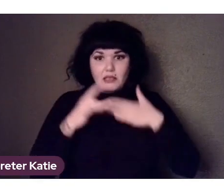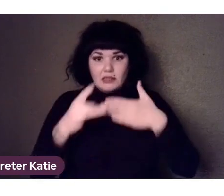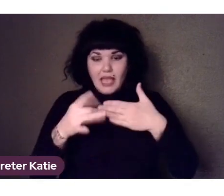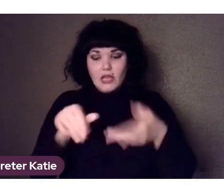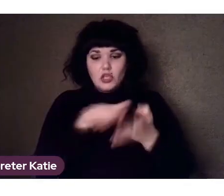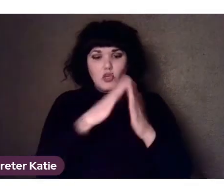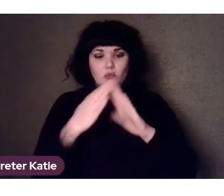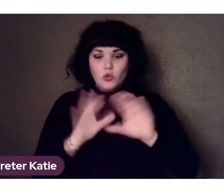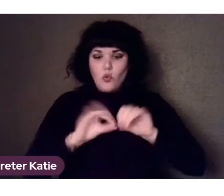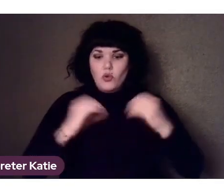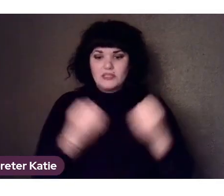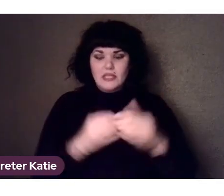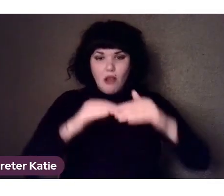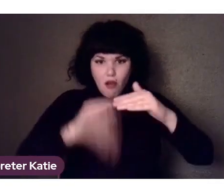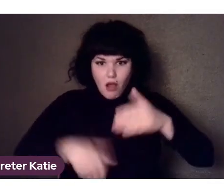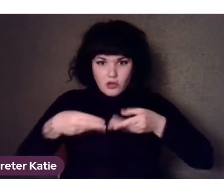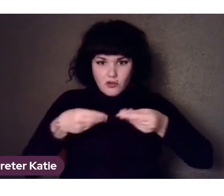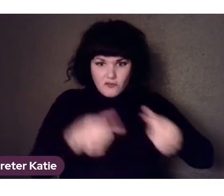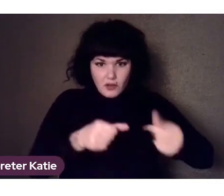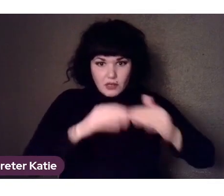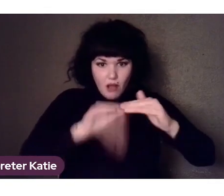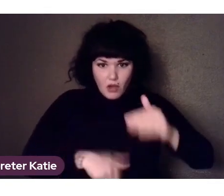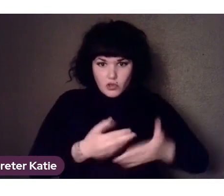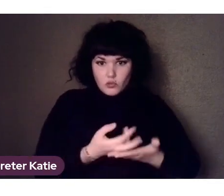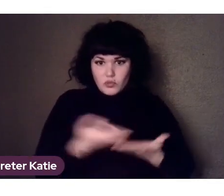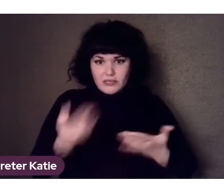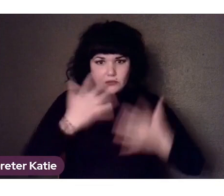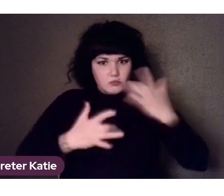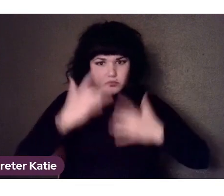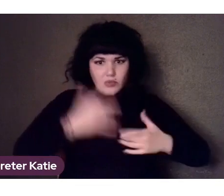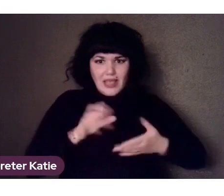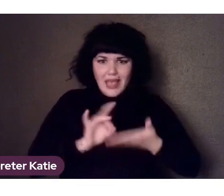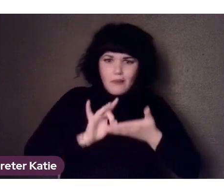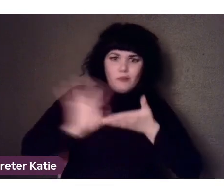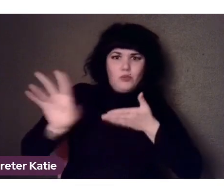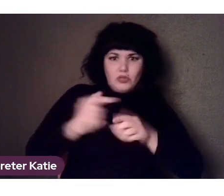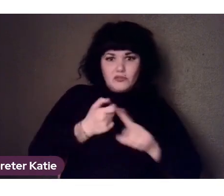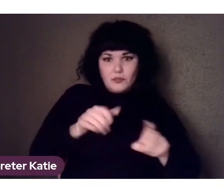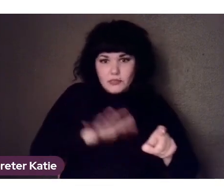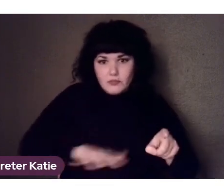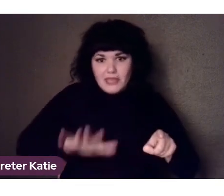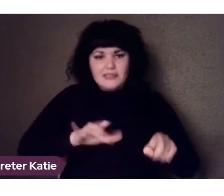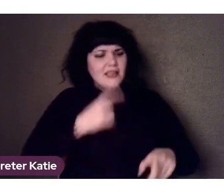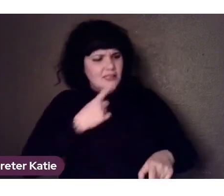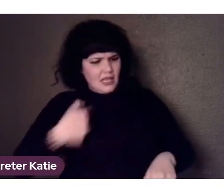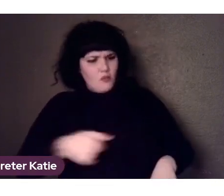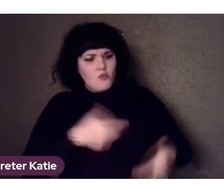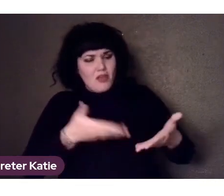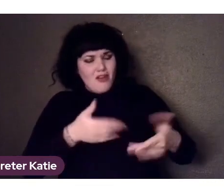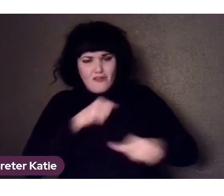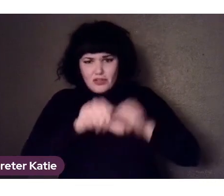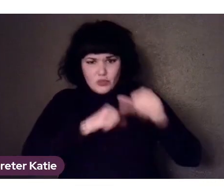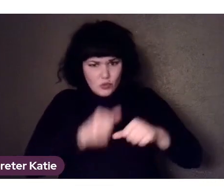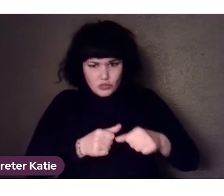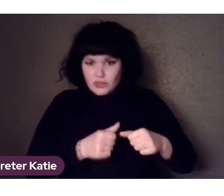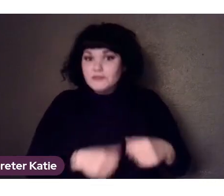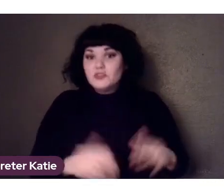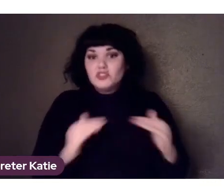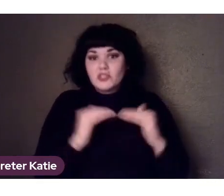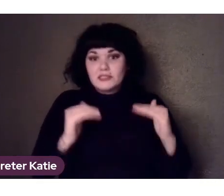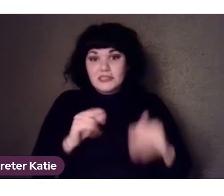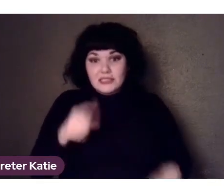underfunded, under-resourced, and pushed out of spaces that claim to work for social justice. Did you know